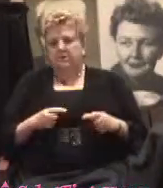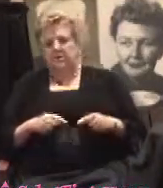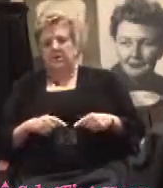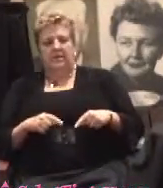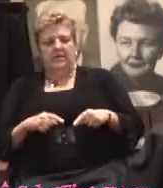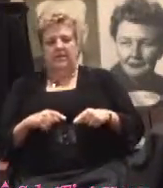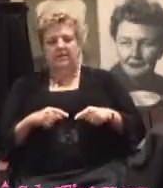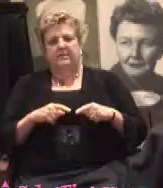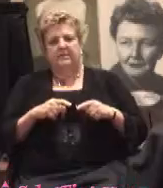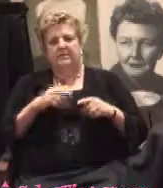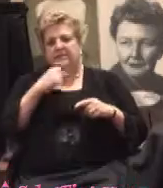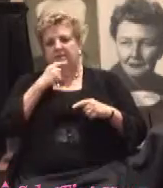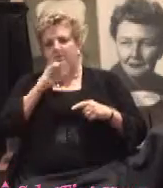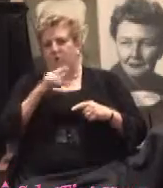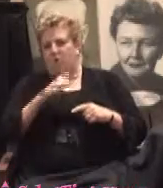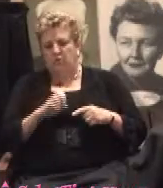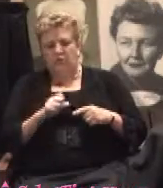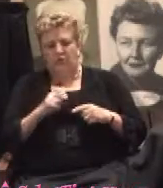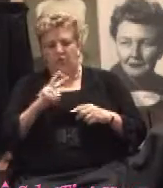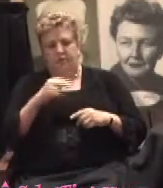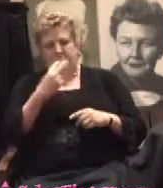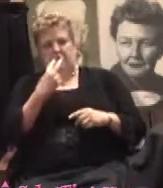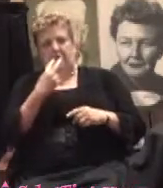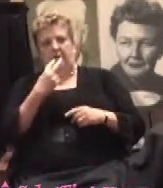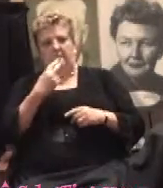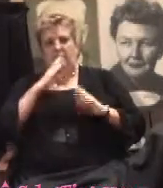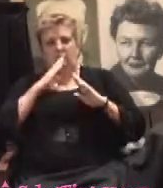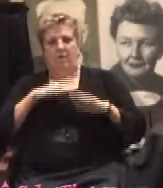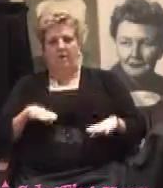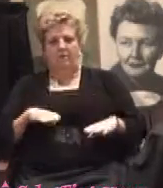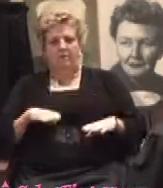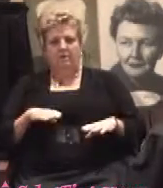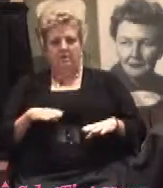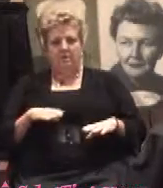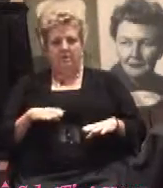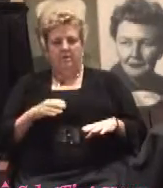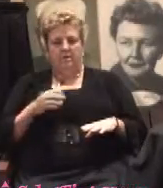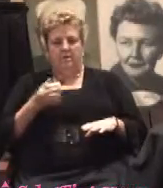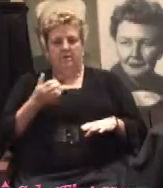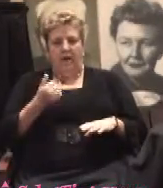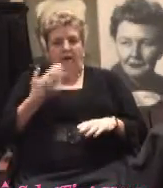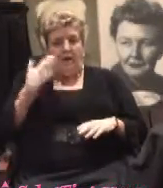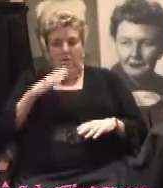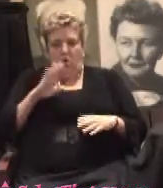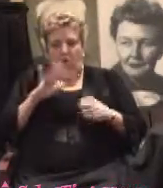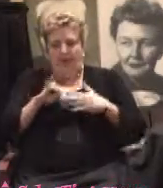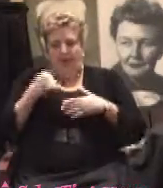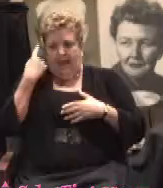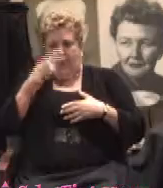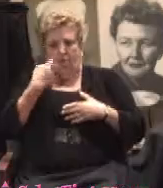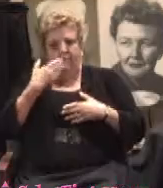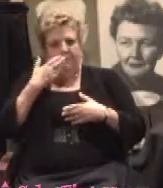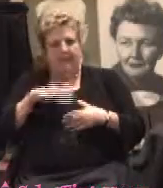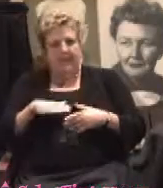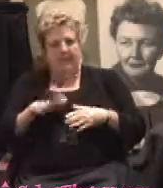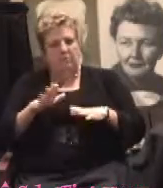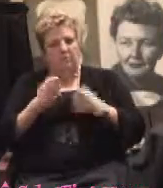got quiet. And I didn't know why everybody was so surprised, because I didn't know that I looked bad. It slowly happened over time. I